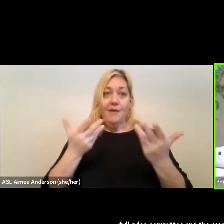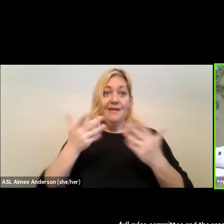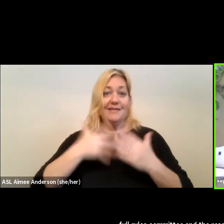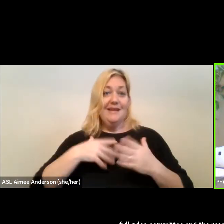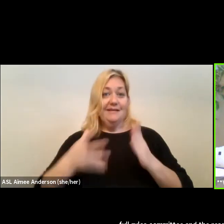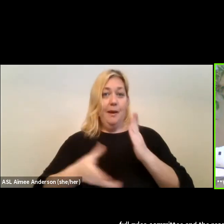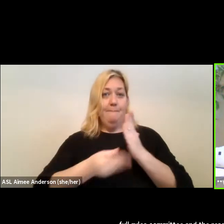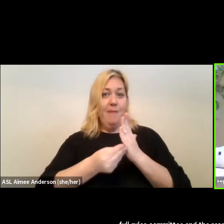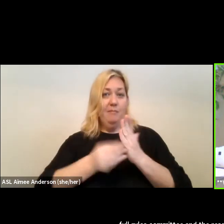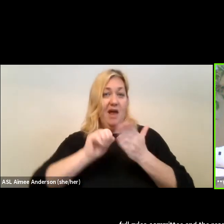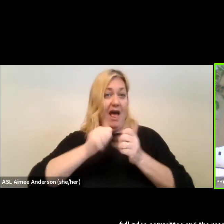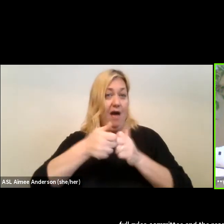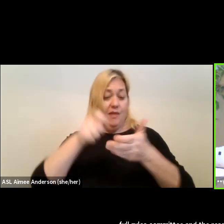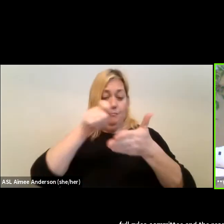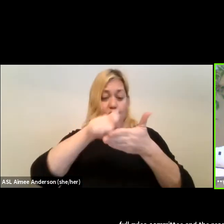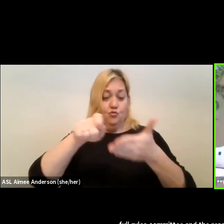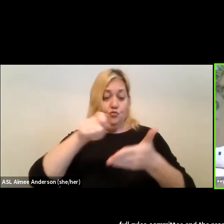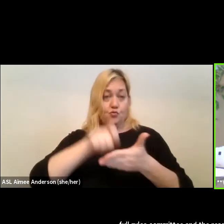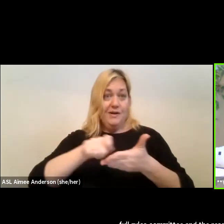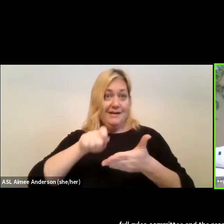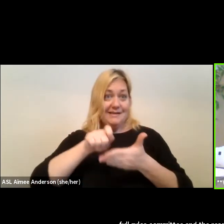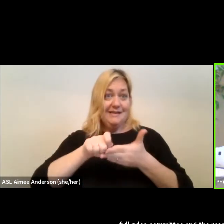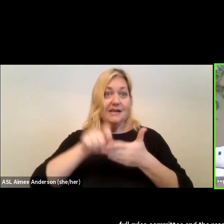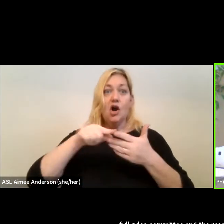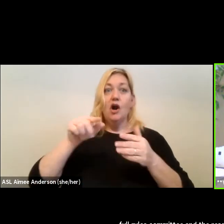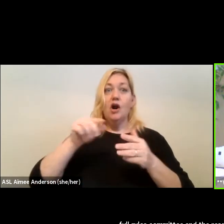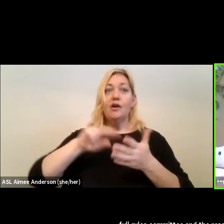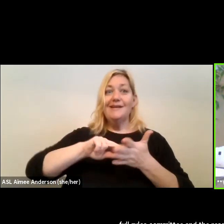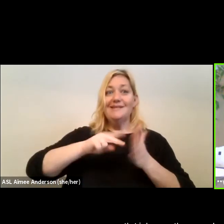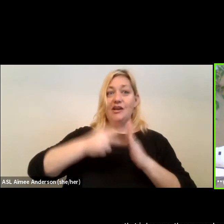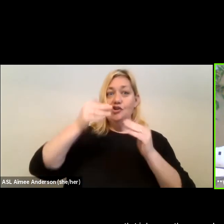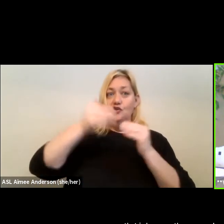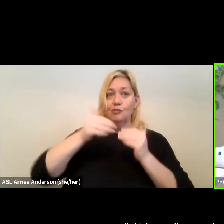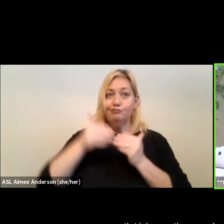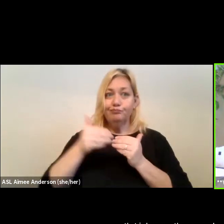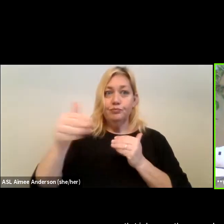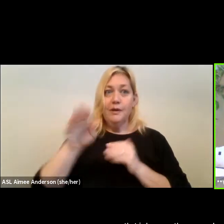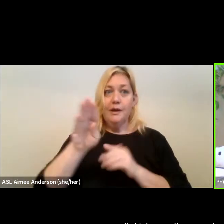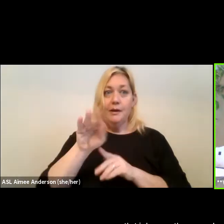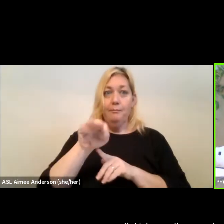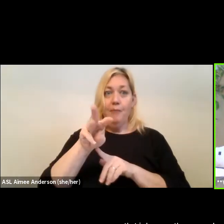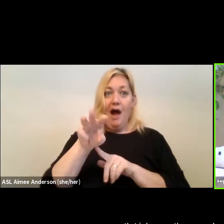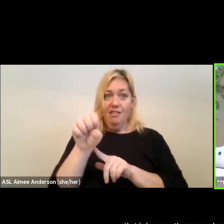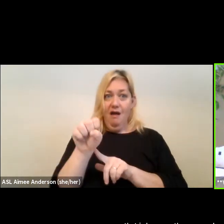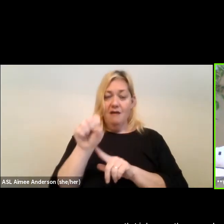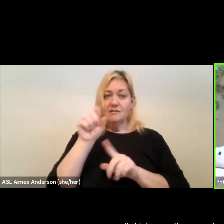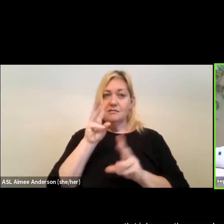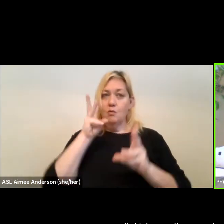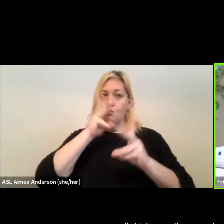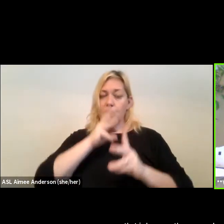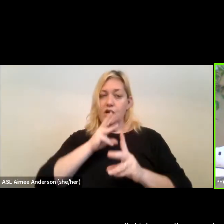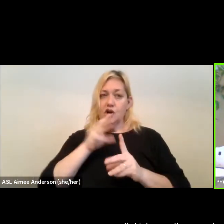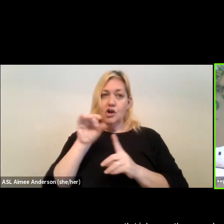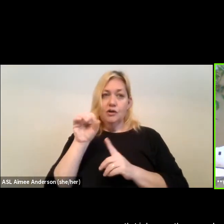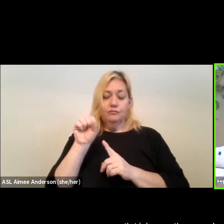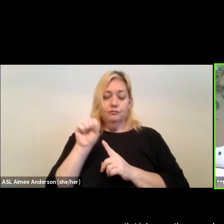way that they've been written, are intended to live on in the bylaws. This is like a weird circumstance where I don't think anyone